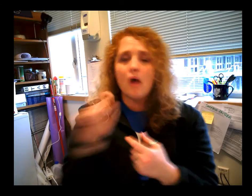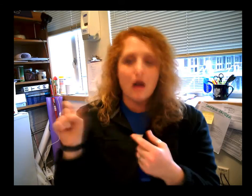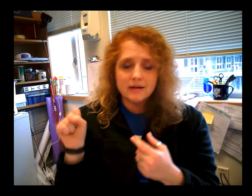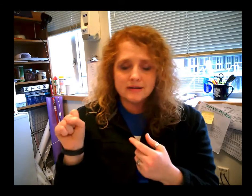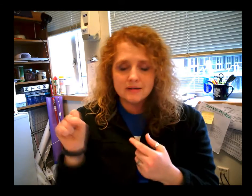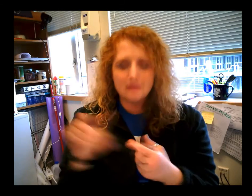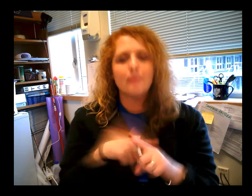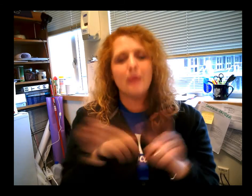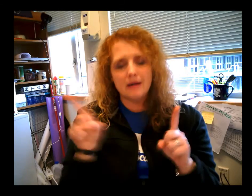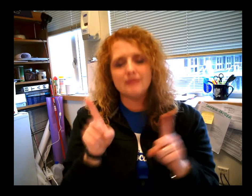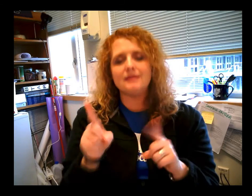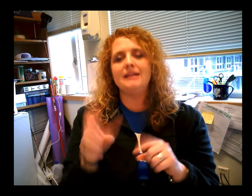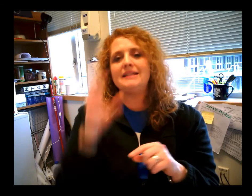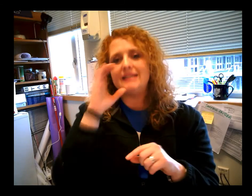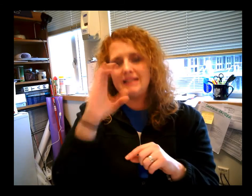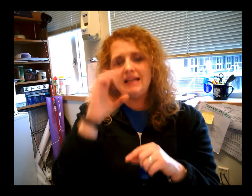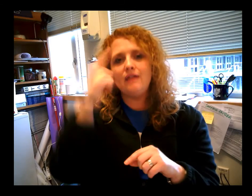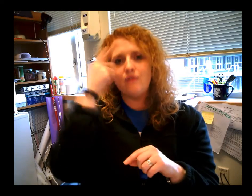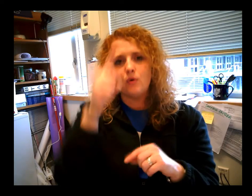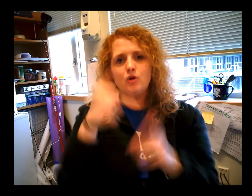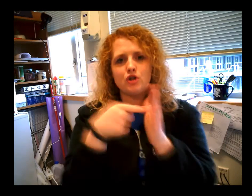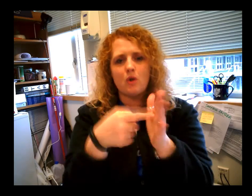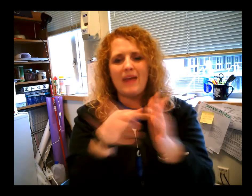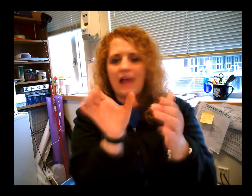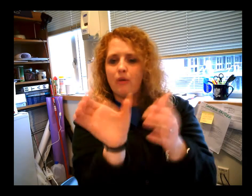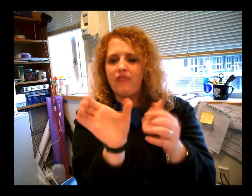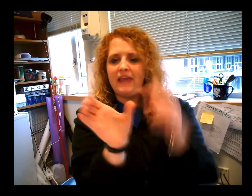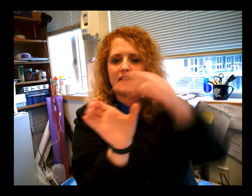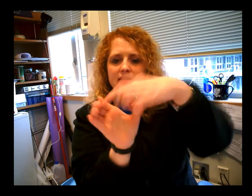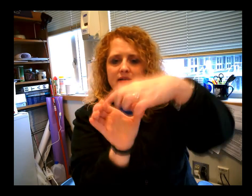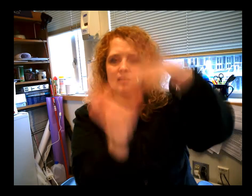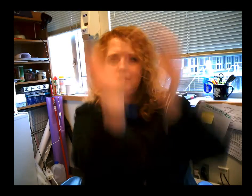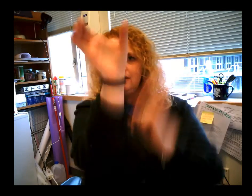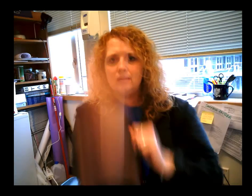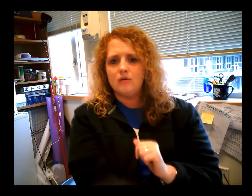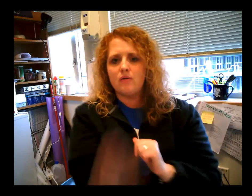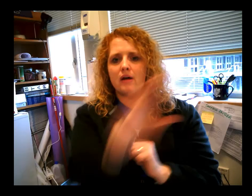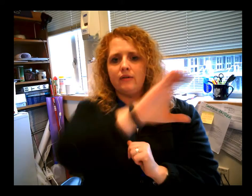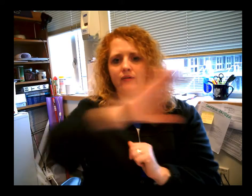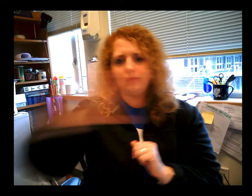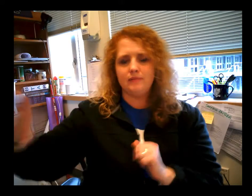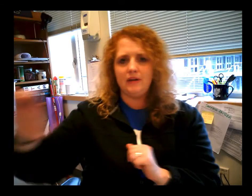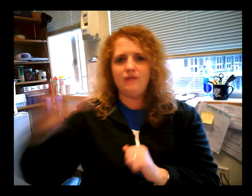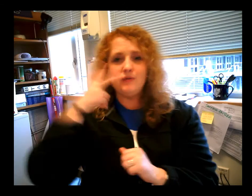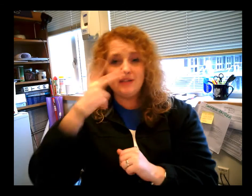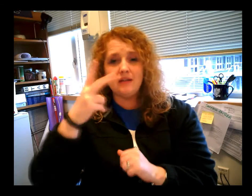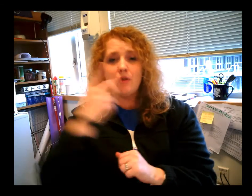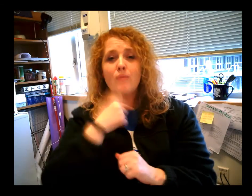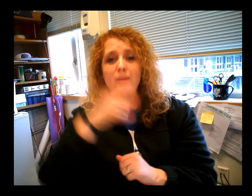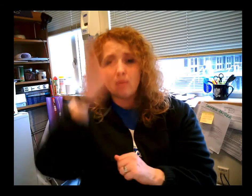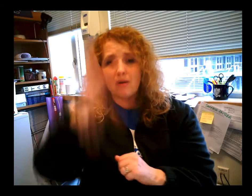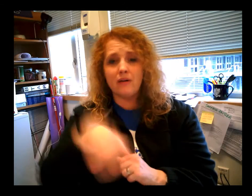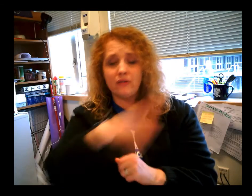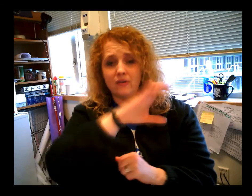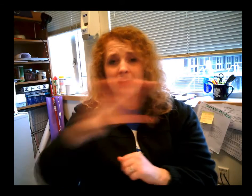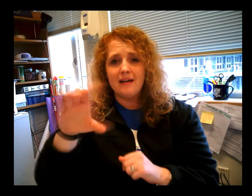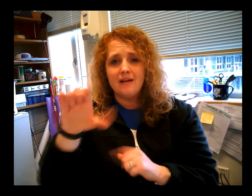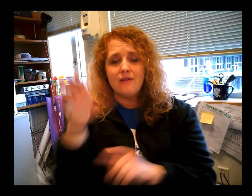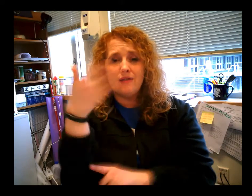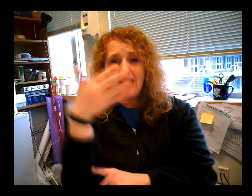cross, but it's C for showing how thick it is. Cross. If you've seen a Red Cross flag,